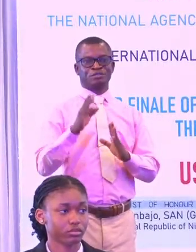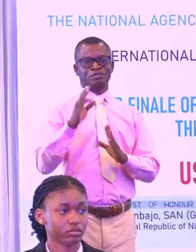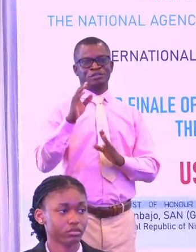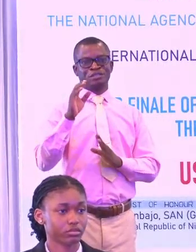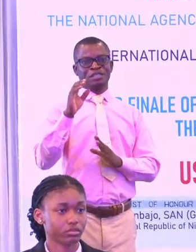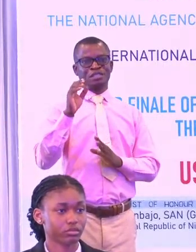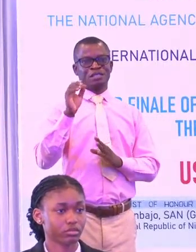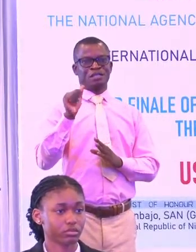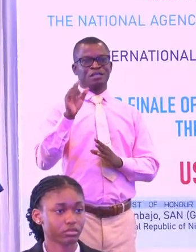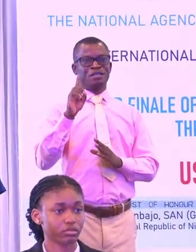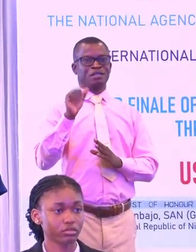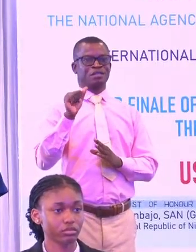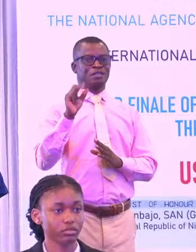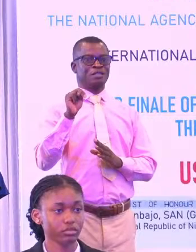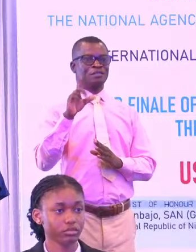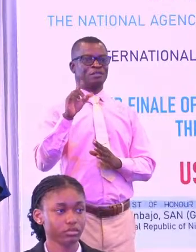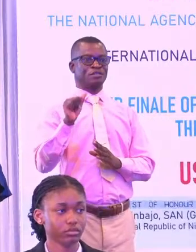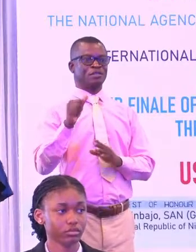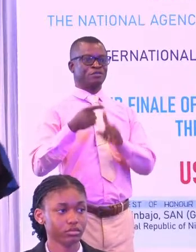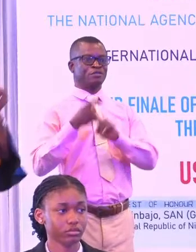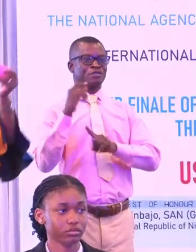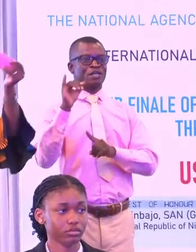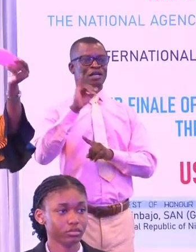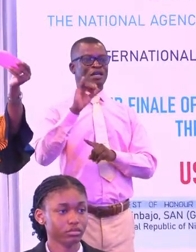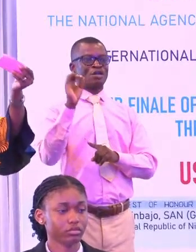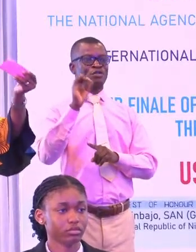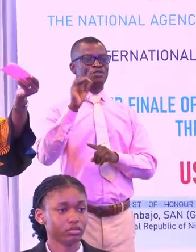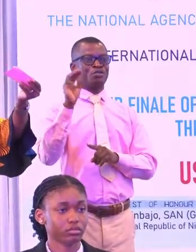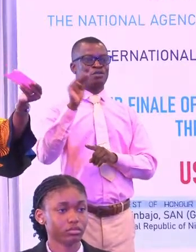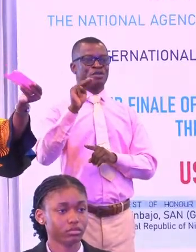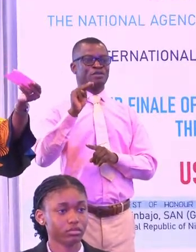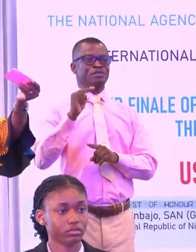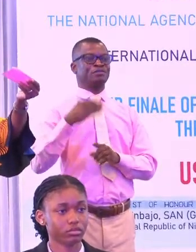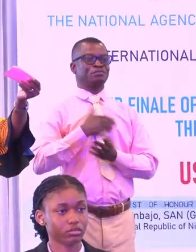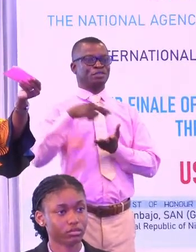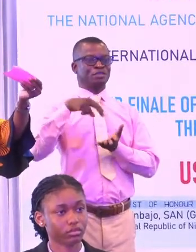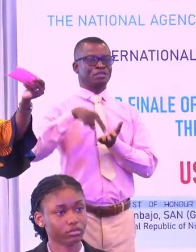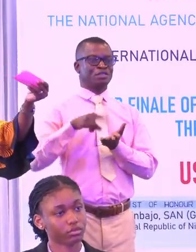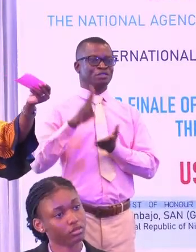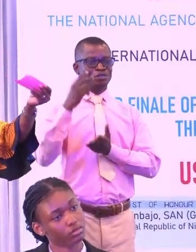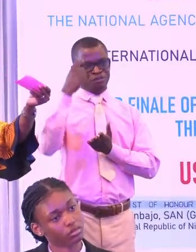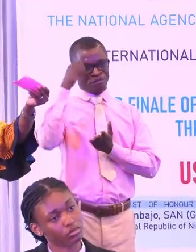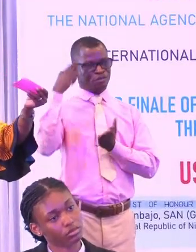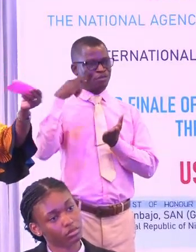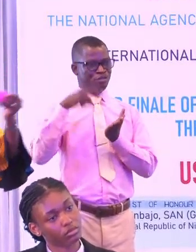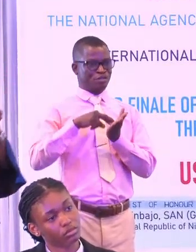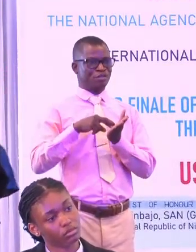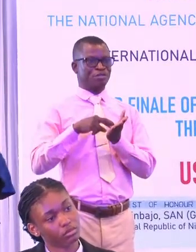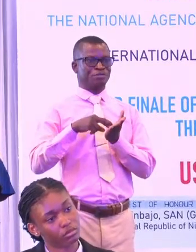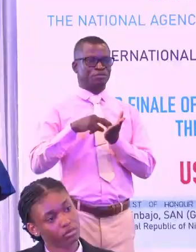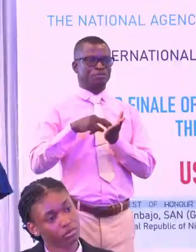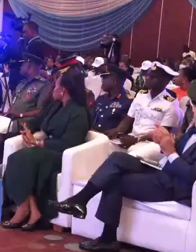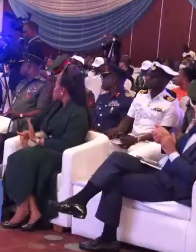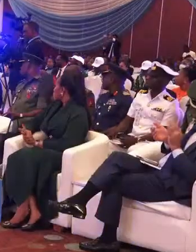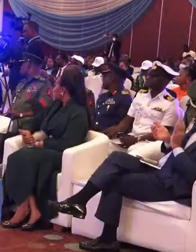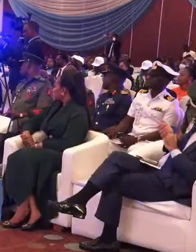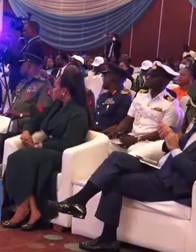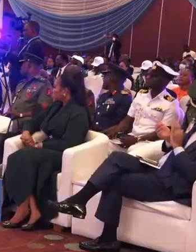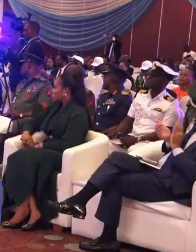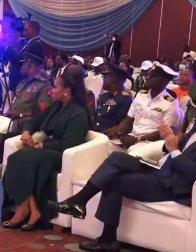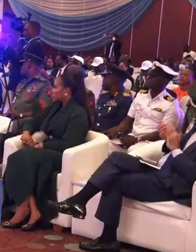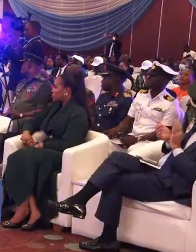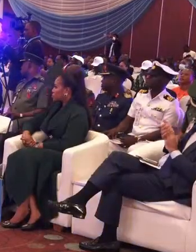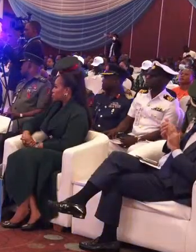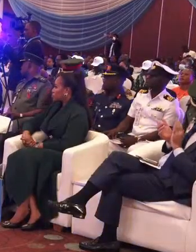Ihonuneku. Adanna is from IOM. Please, could you stand up for recognition, please? Let's be sure who our judges are. All right, we also